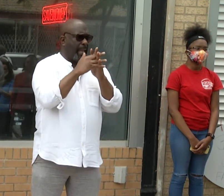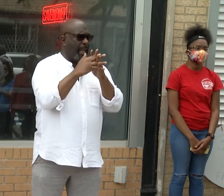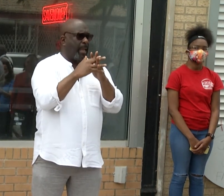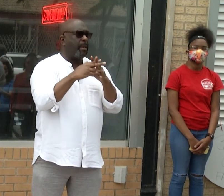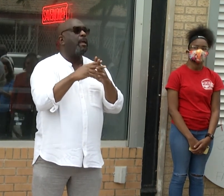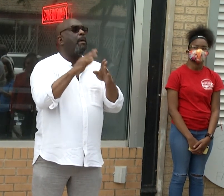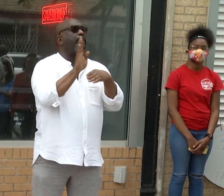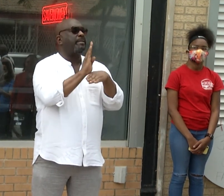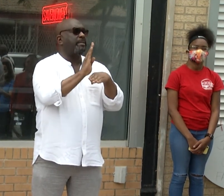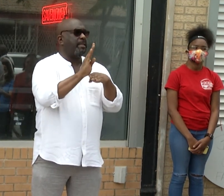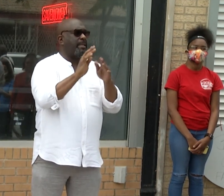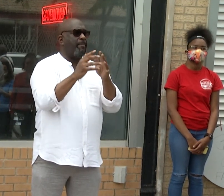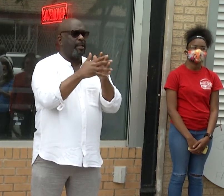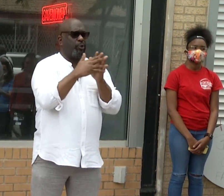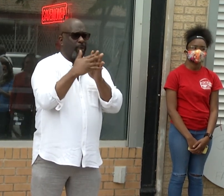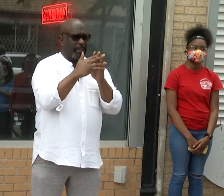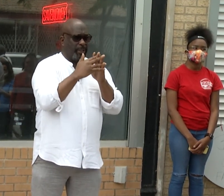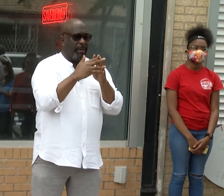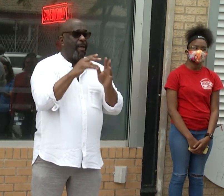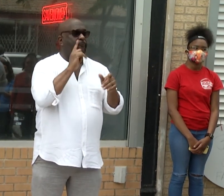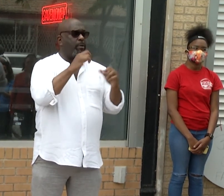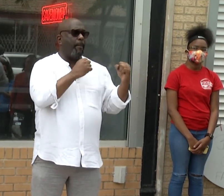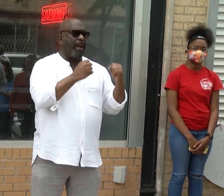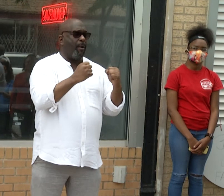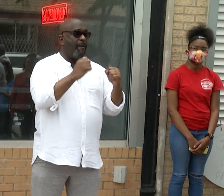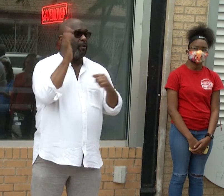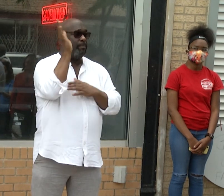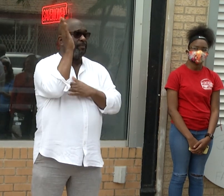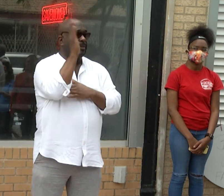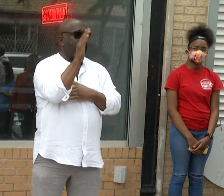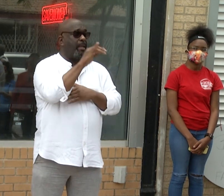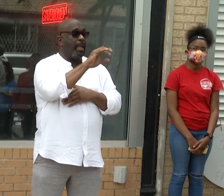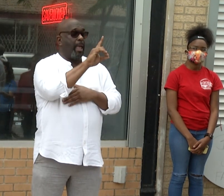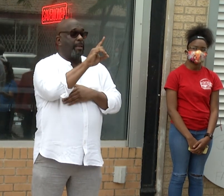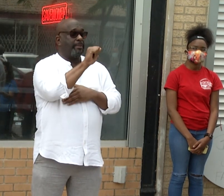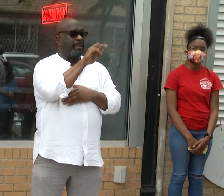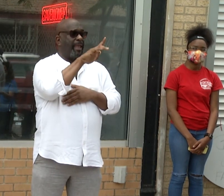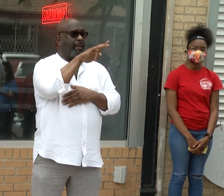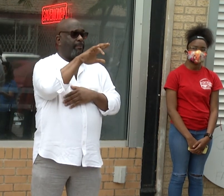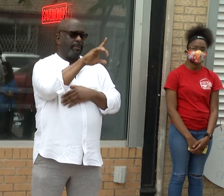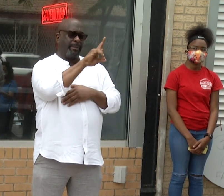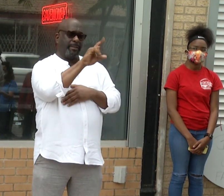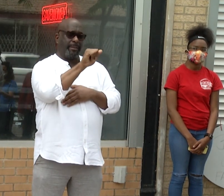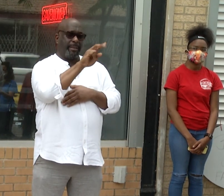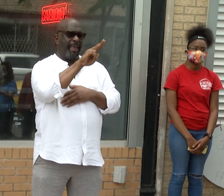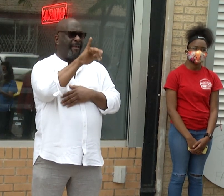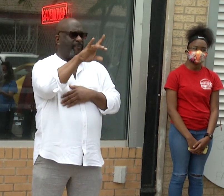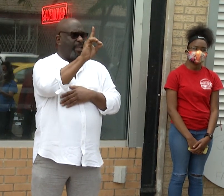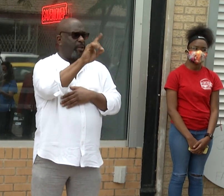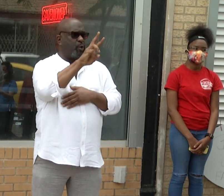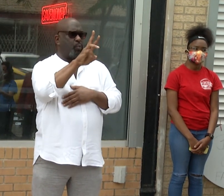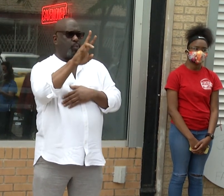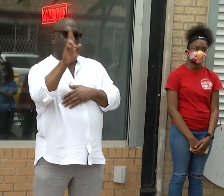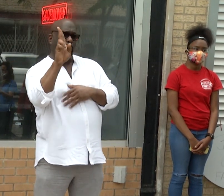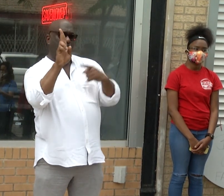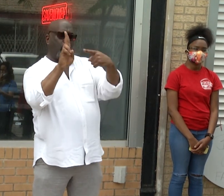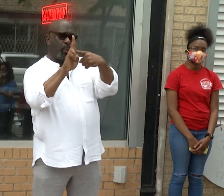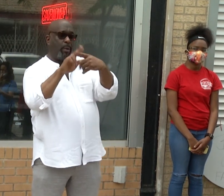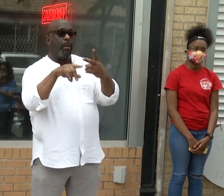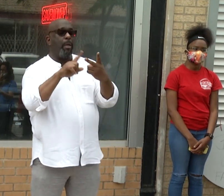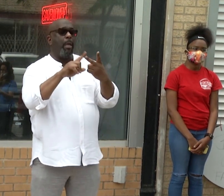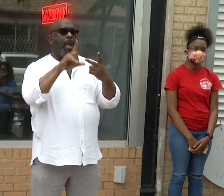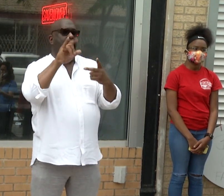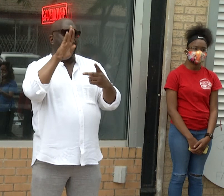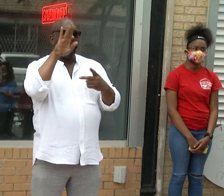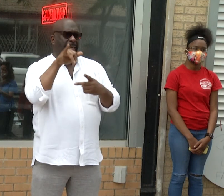powerful personal testimony, David Wu from the Coalition for a Better Chinese American Community, Libby Herrera